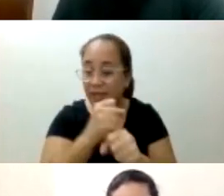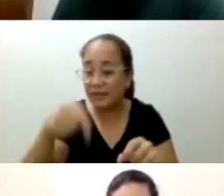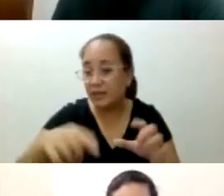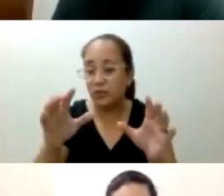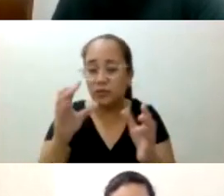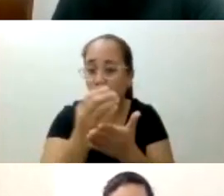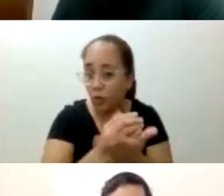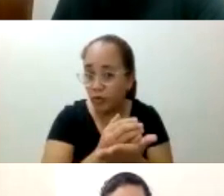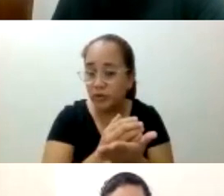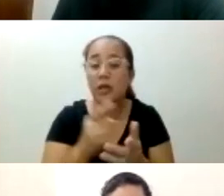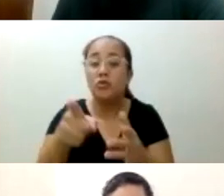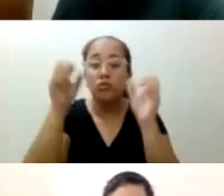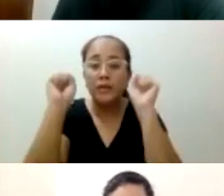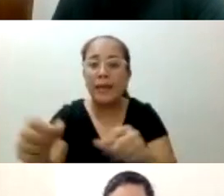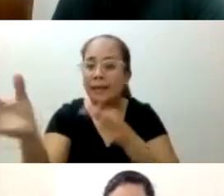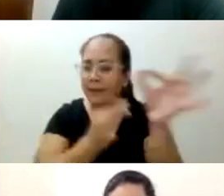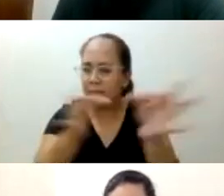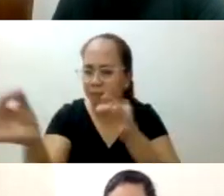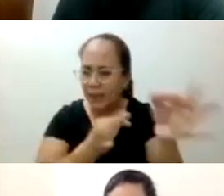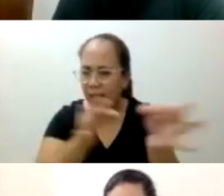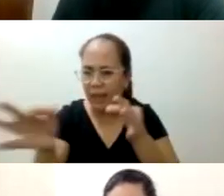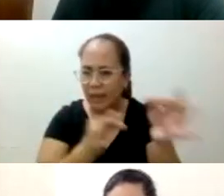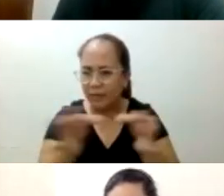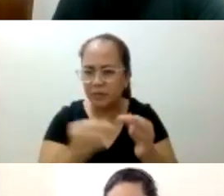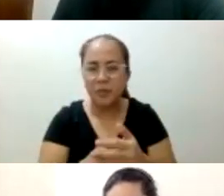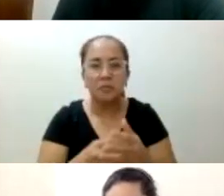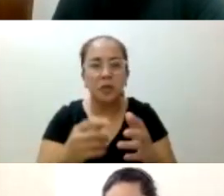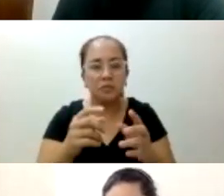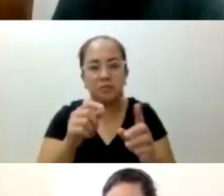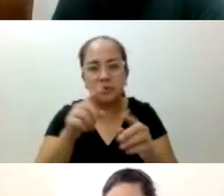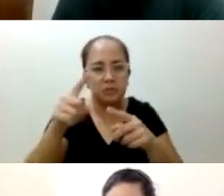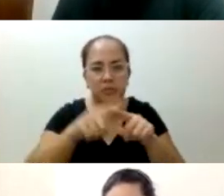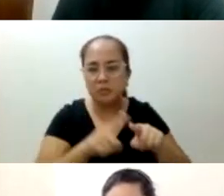it no matter how people ask the question.